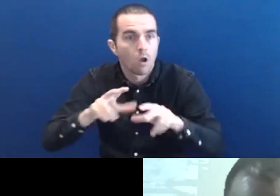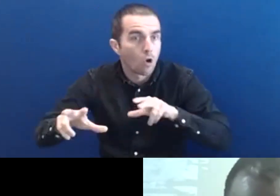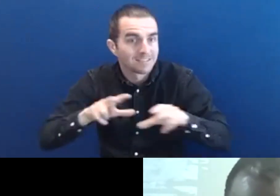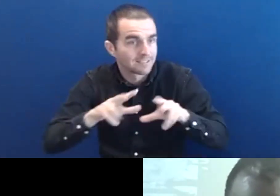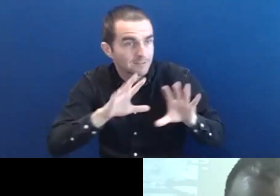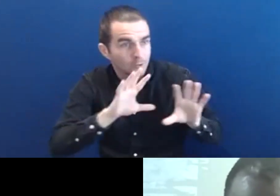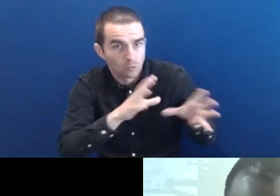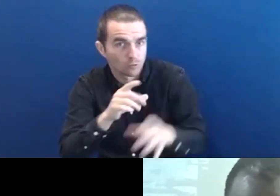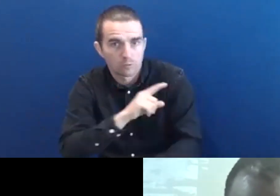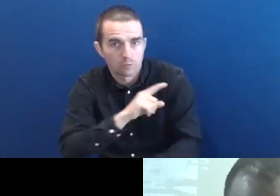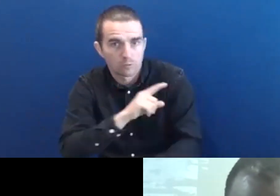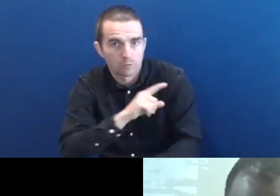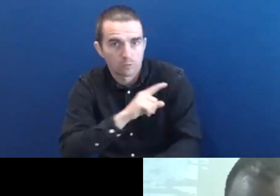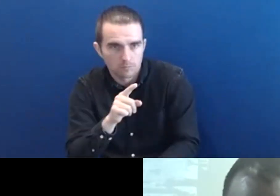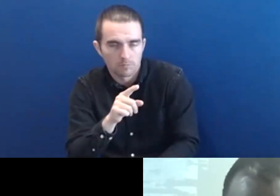Democracy and